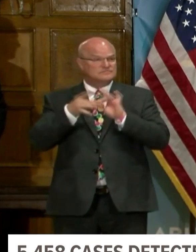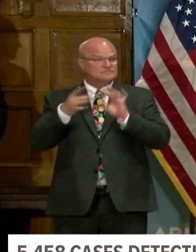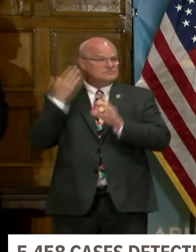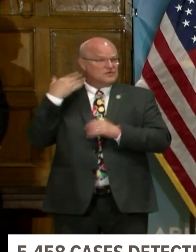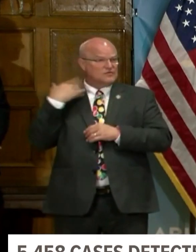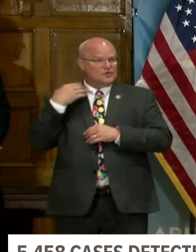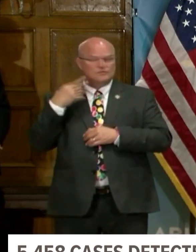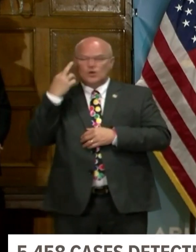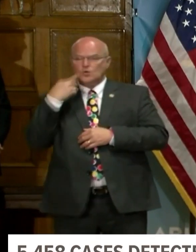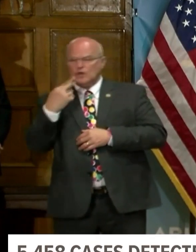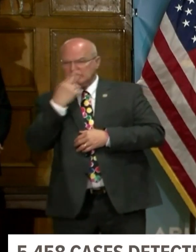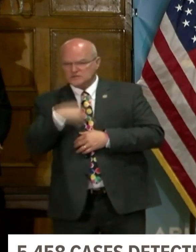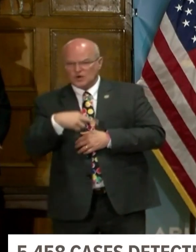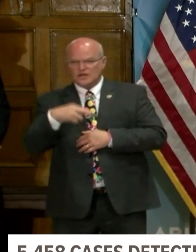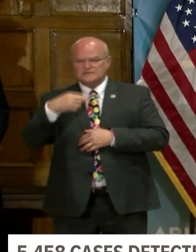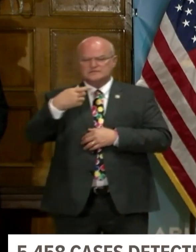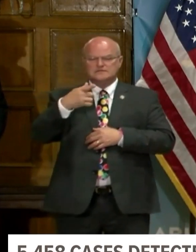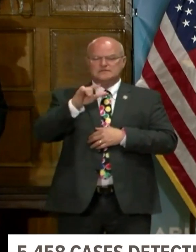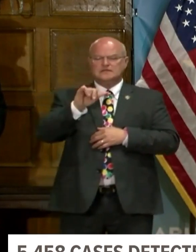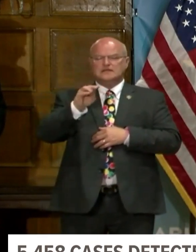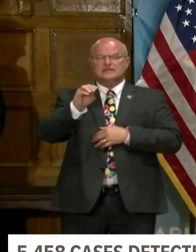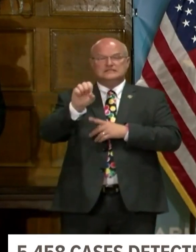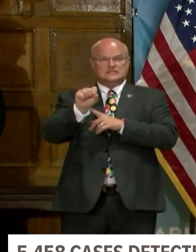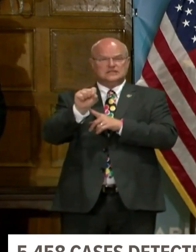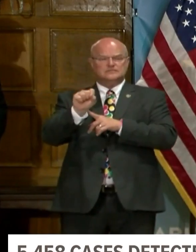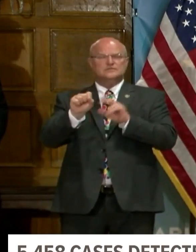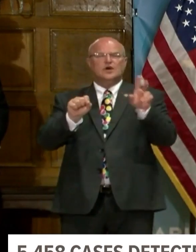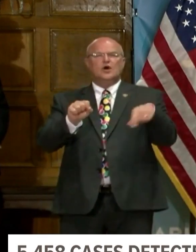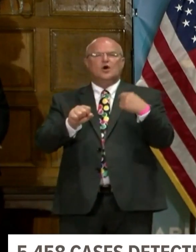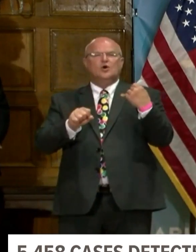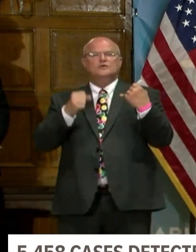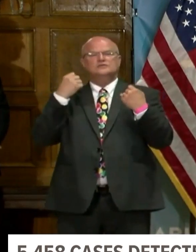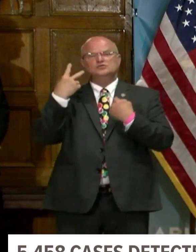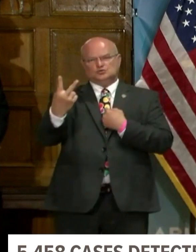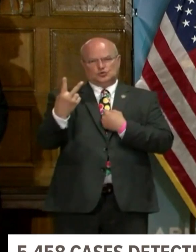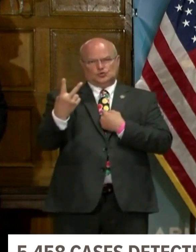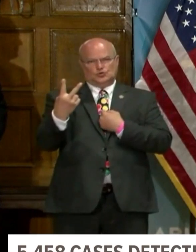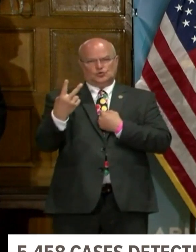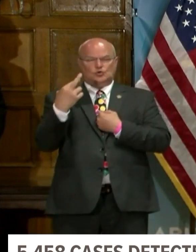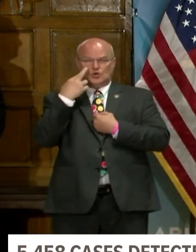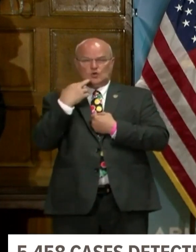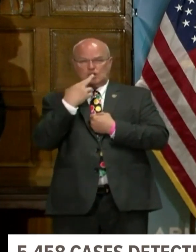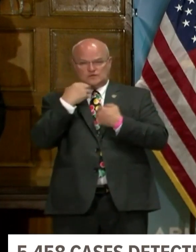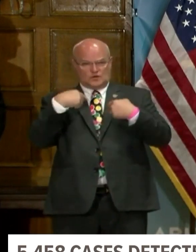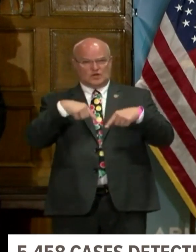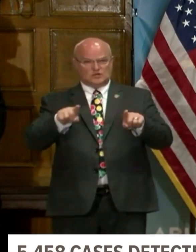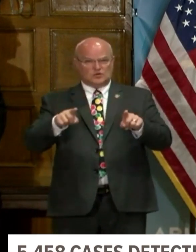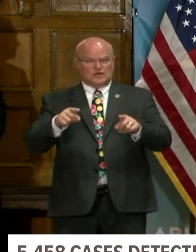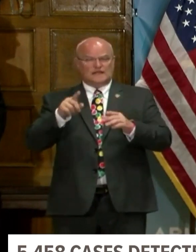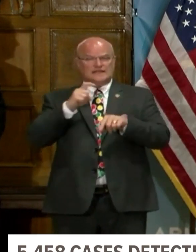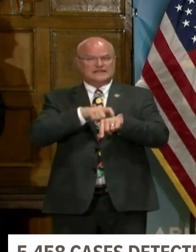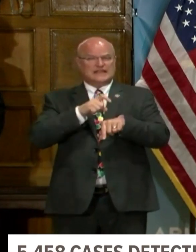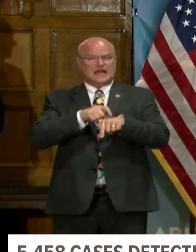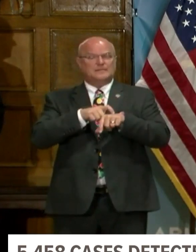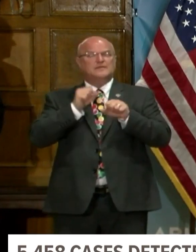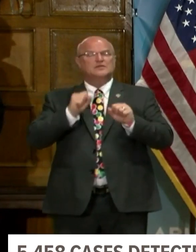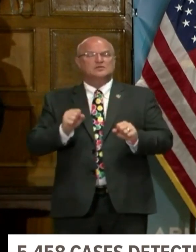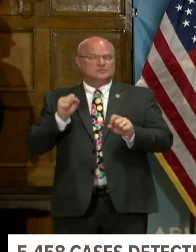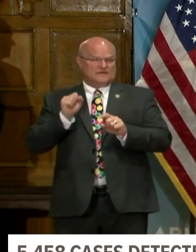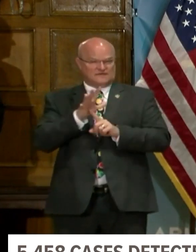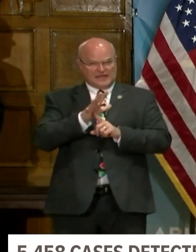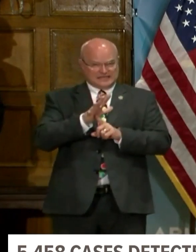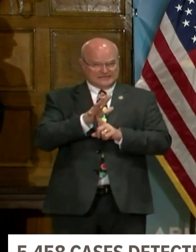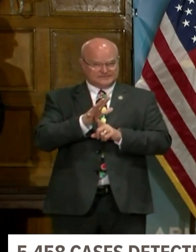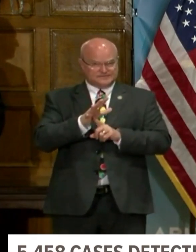restaurants, gyms. Only 2 had reported having been at a restaurant during the period where they could have been